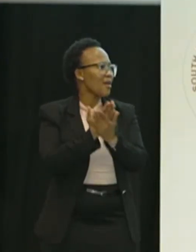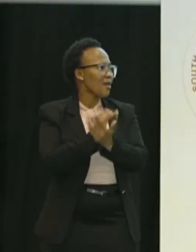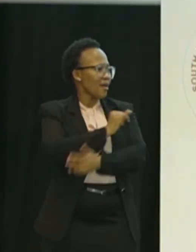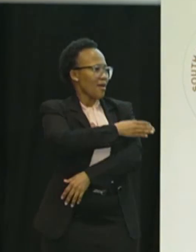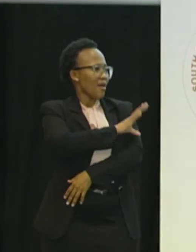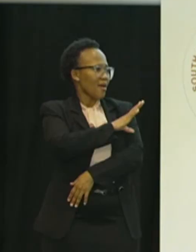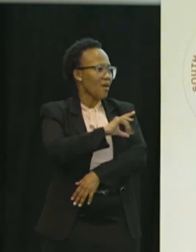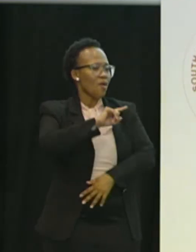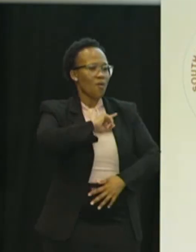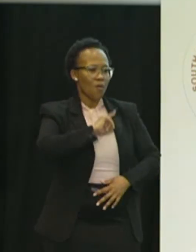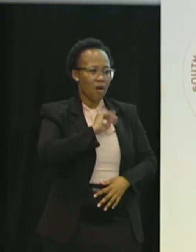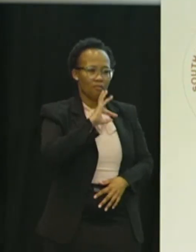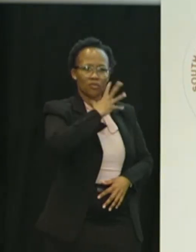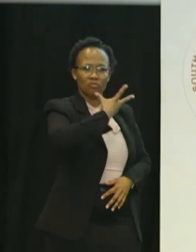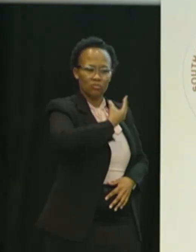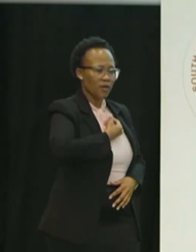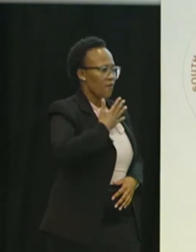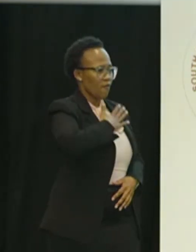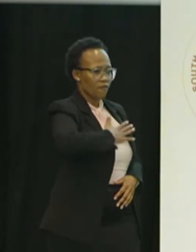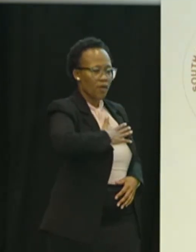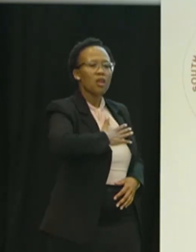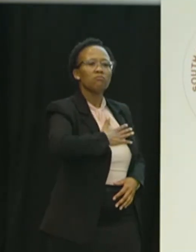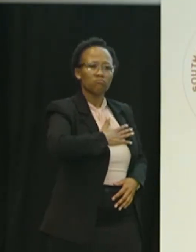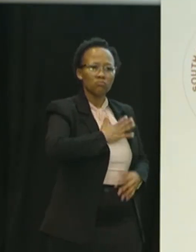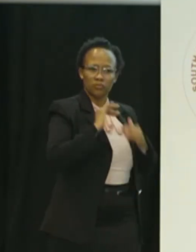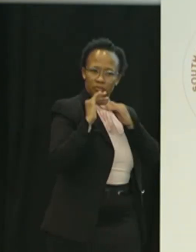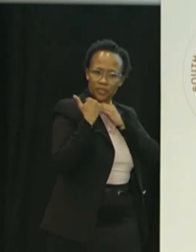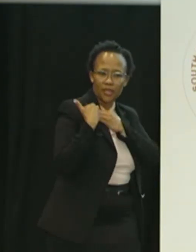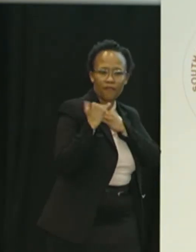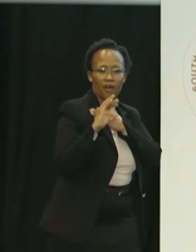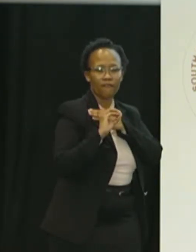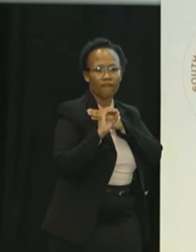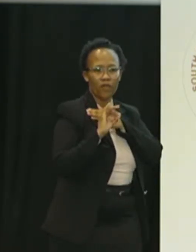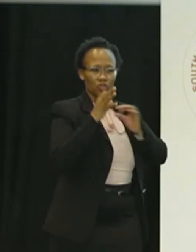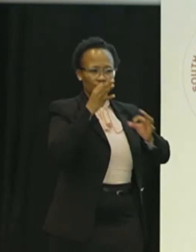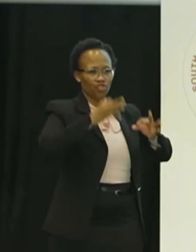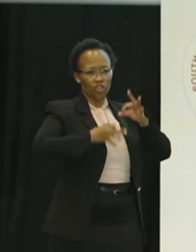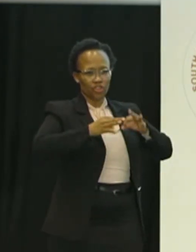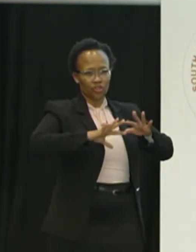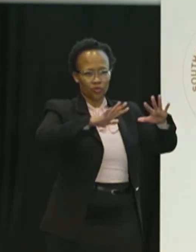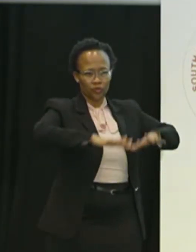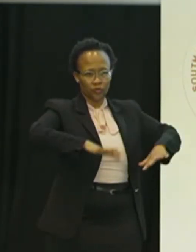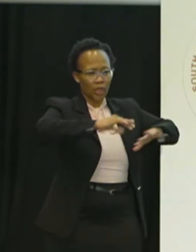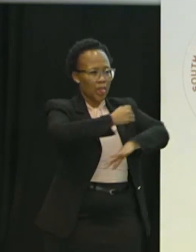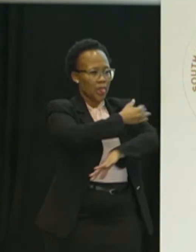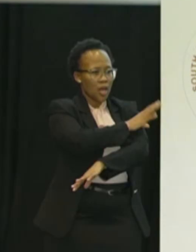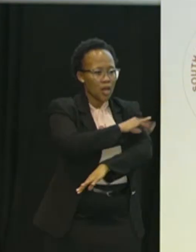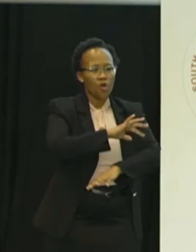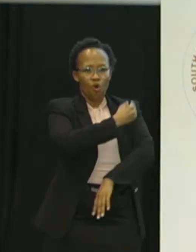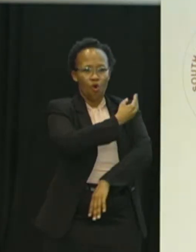safe and not feel judged in the facility. And also service delivery points for